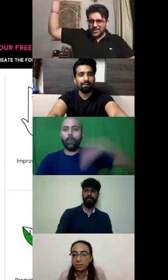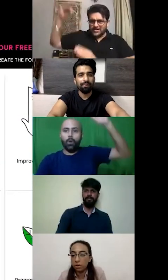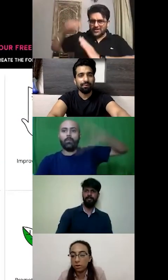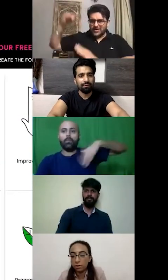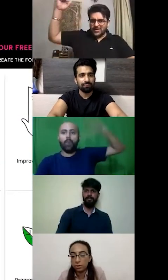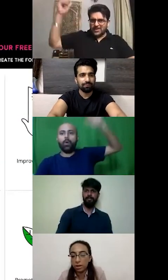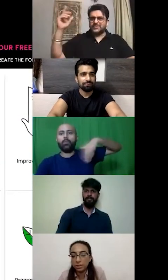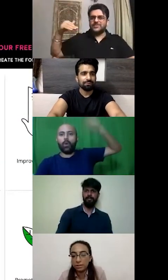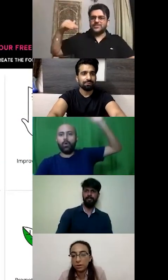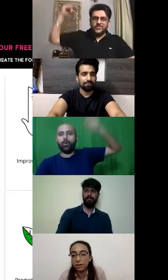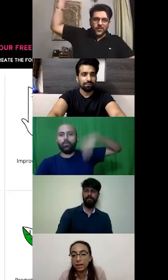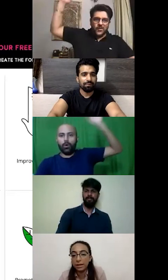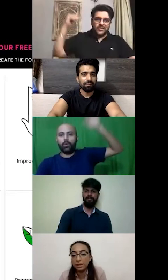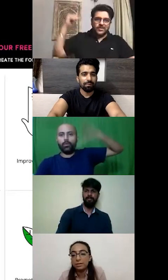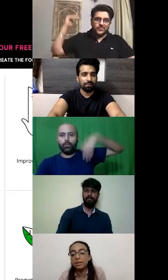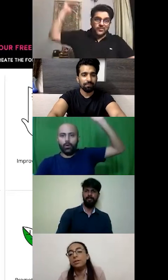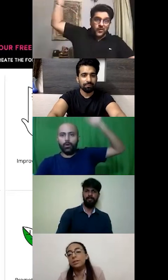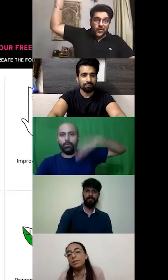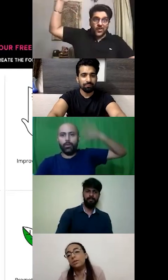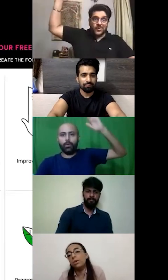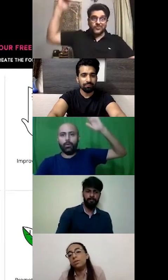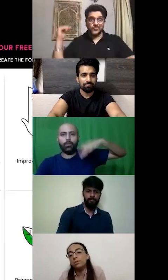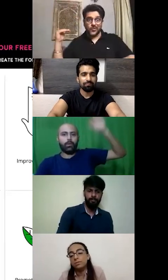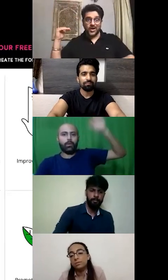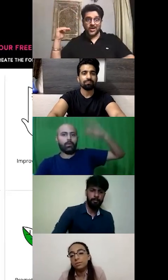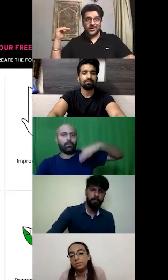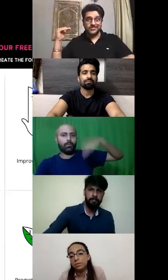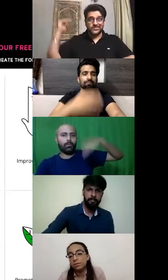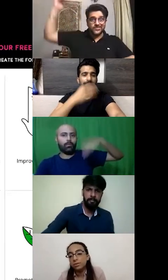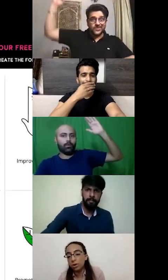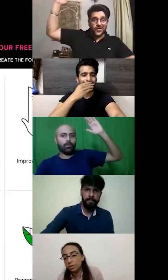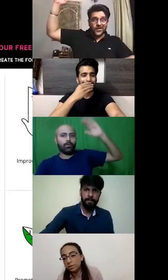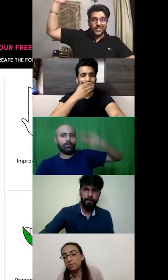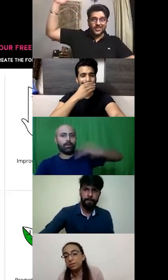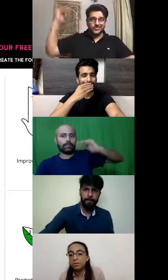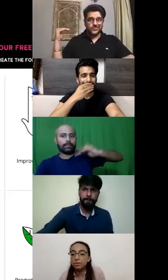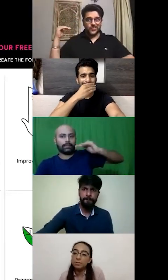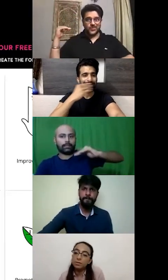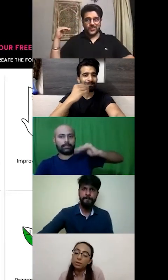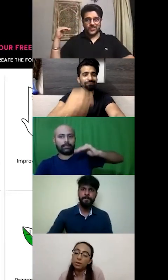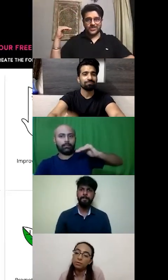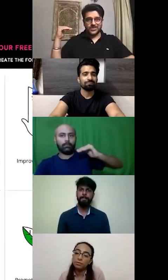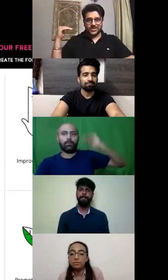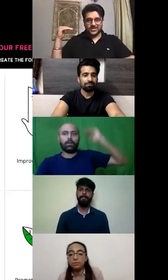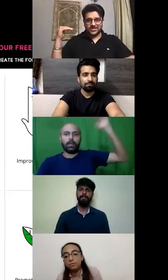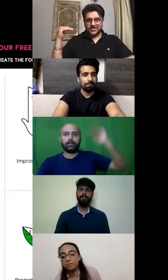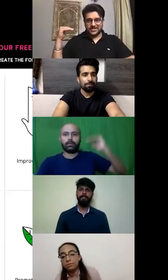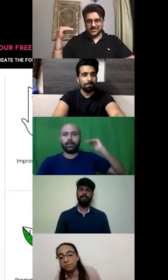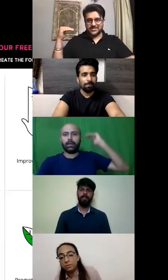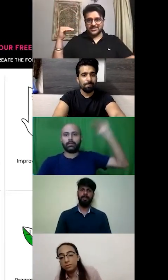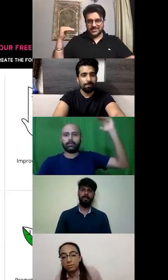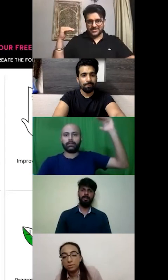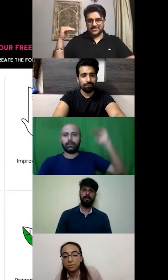This is tall. Tushar, this is tall, right? Yeah, this is tall. Short, tall.